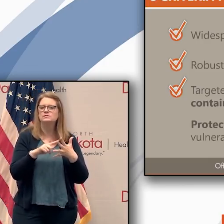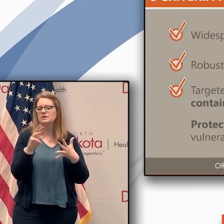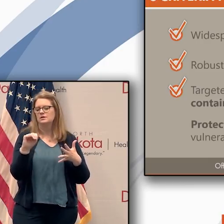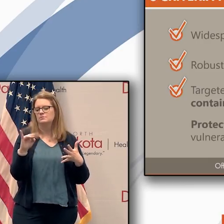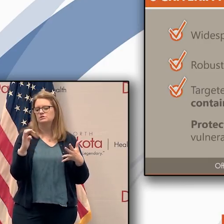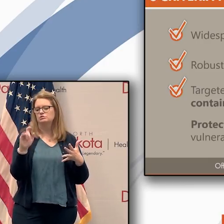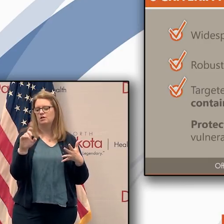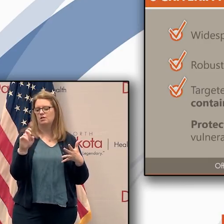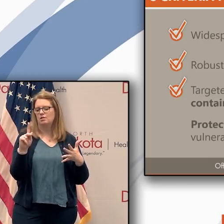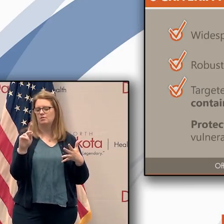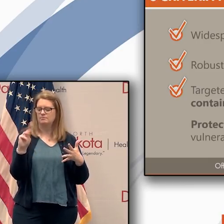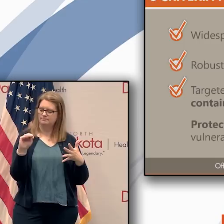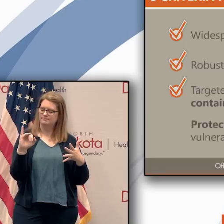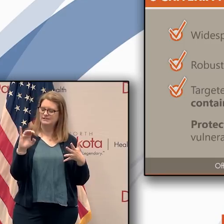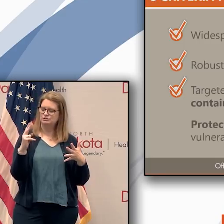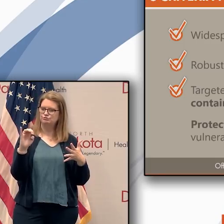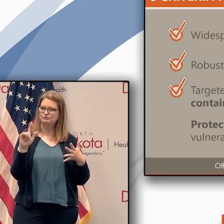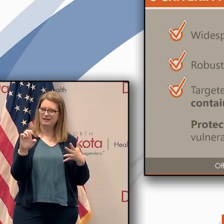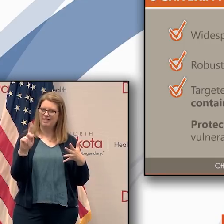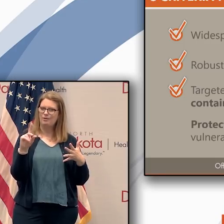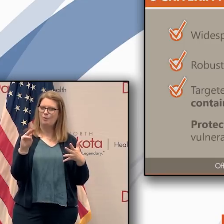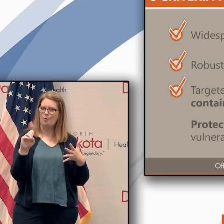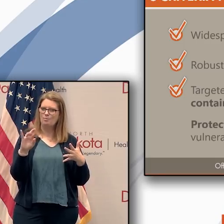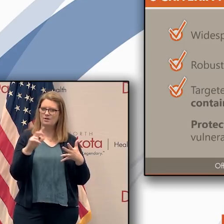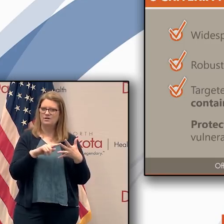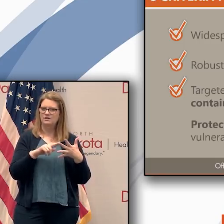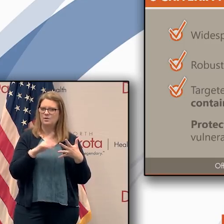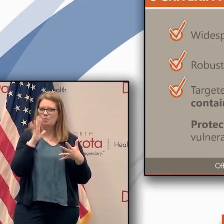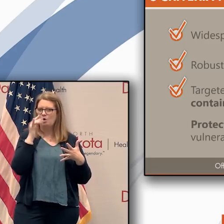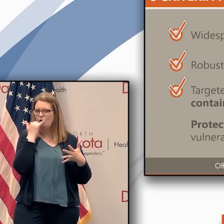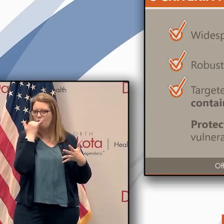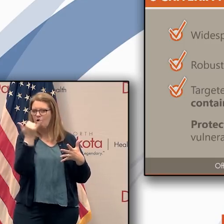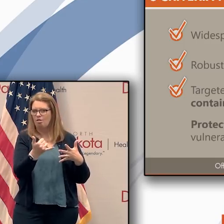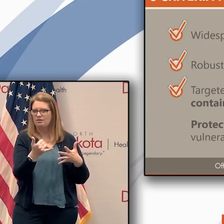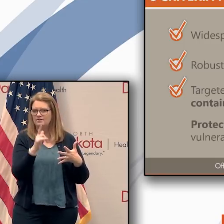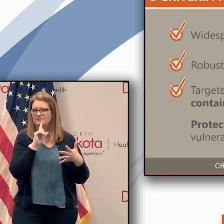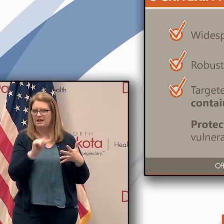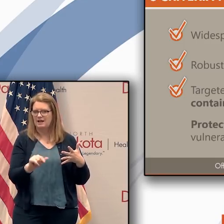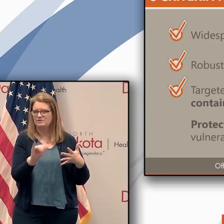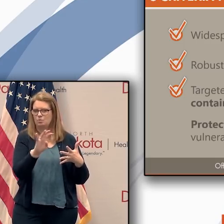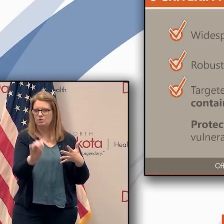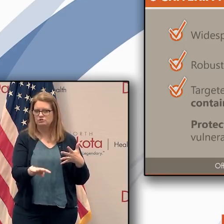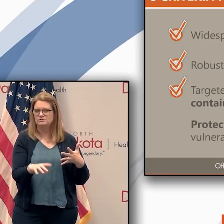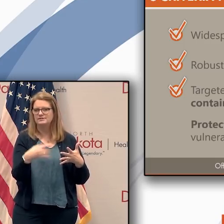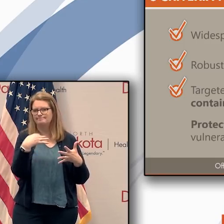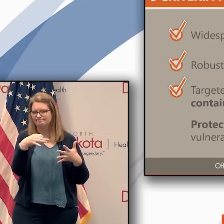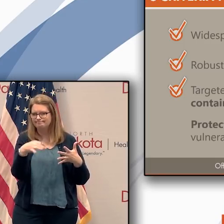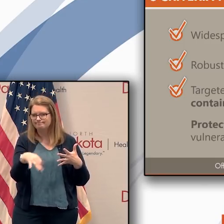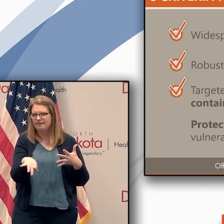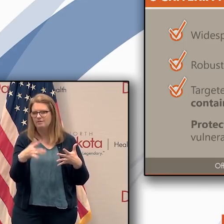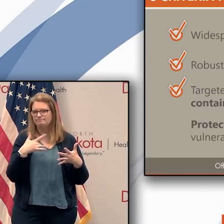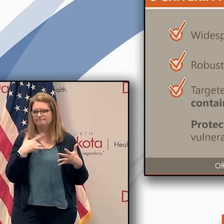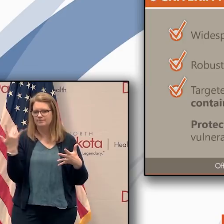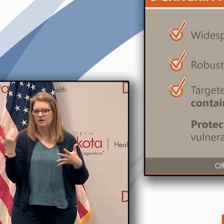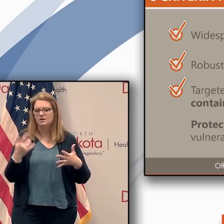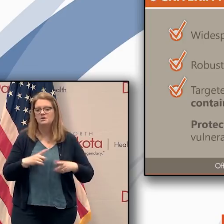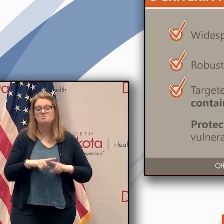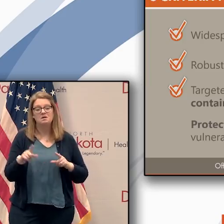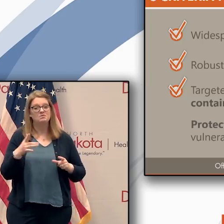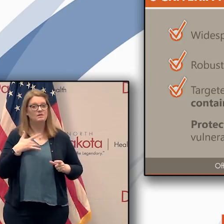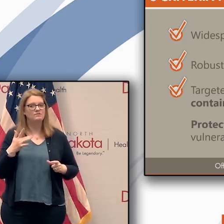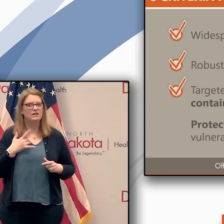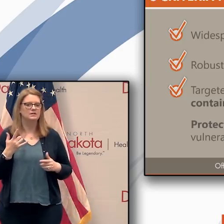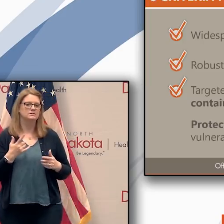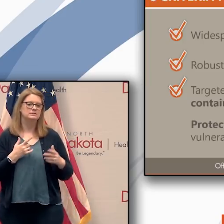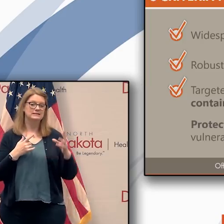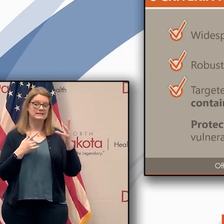talk about our additional rollout of those today. But let me just say again, we think that we're in great shape on